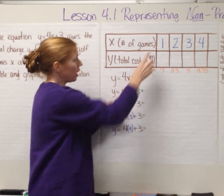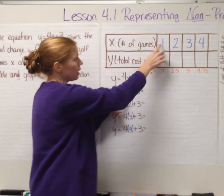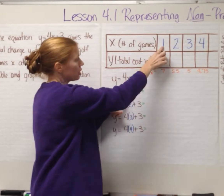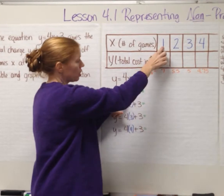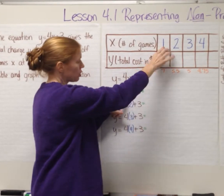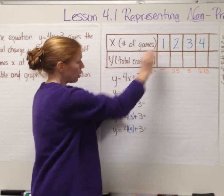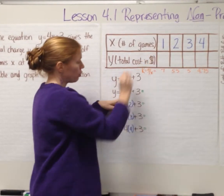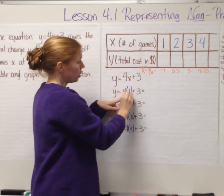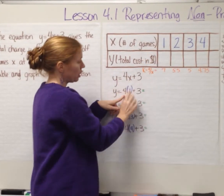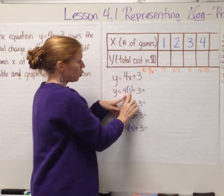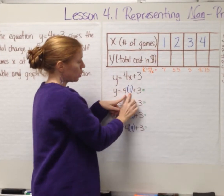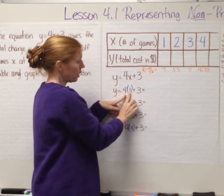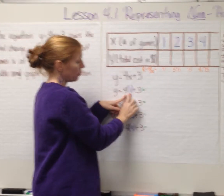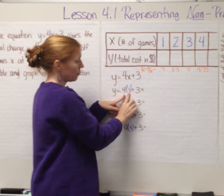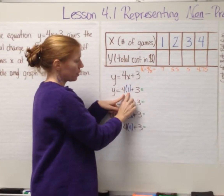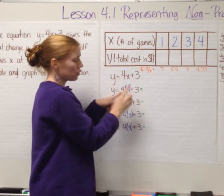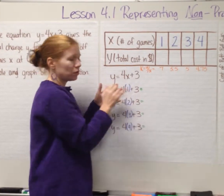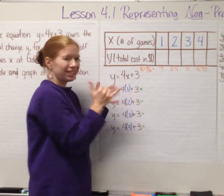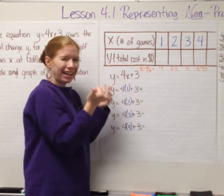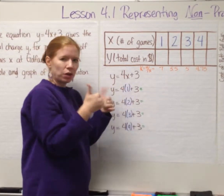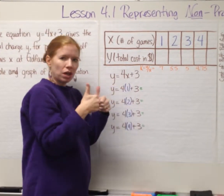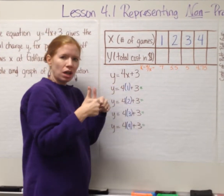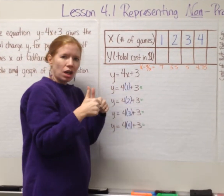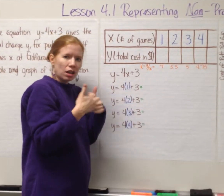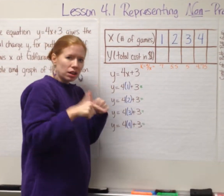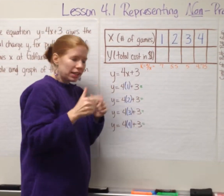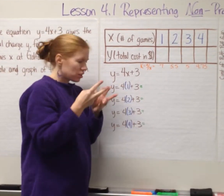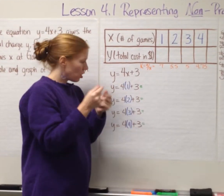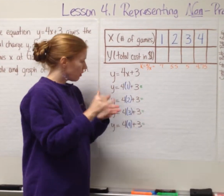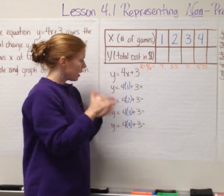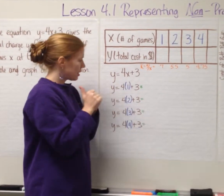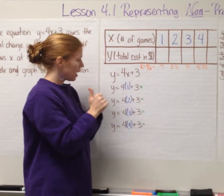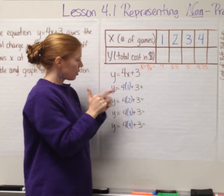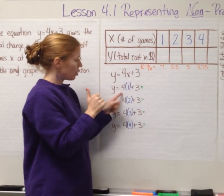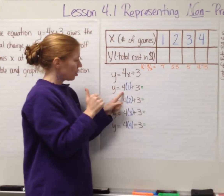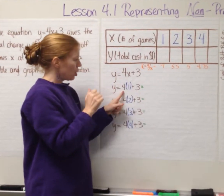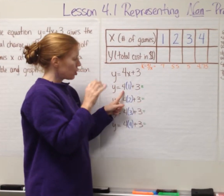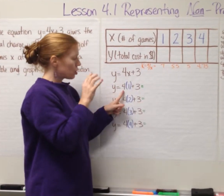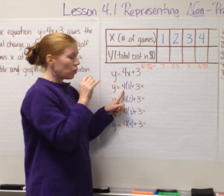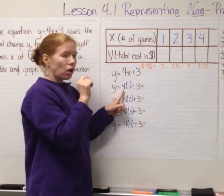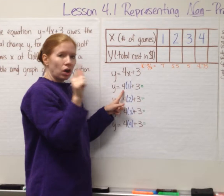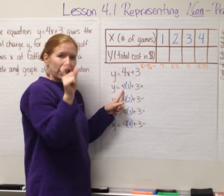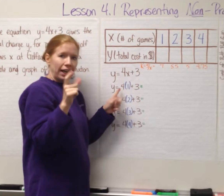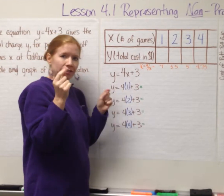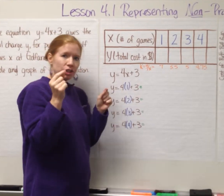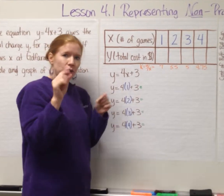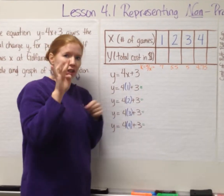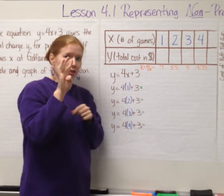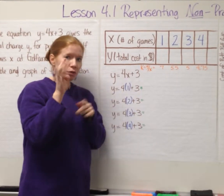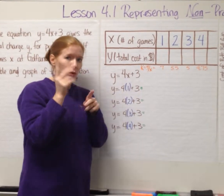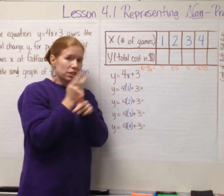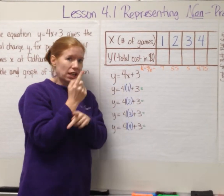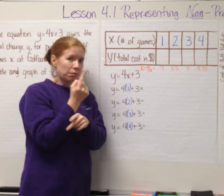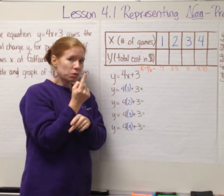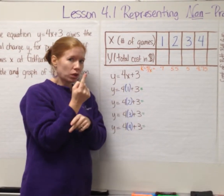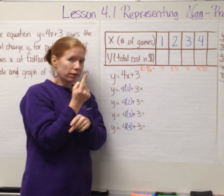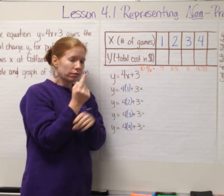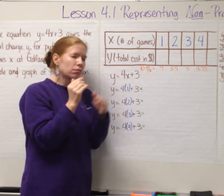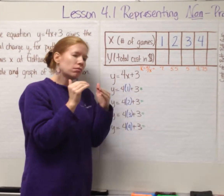Okay, so I put in a 1. So now let's solve that together. So all I have to do is 4 times 1,